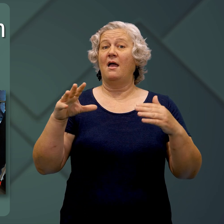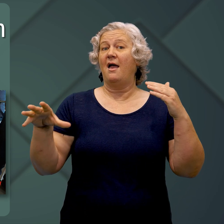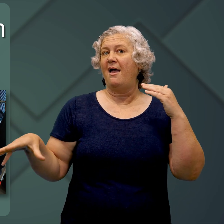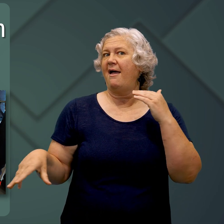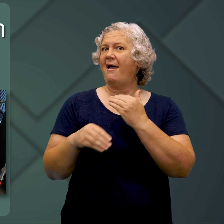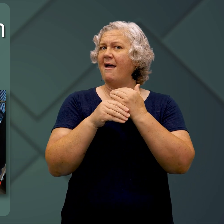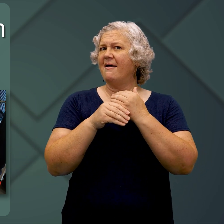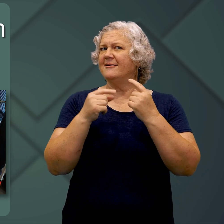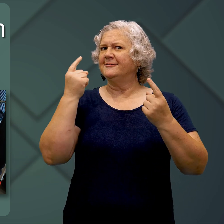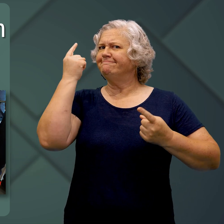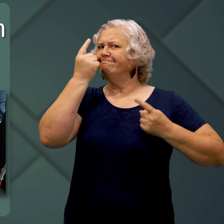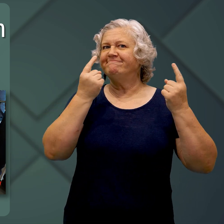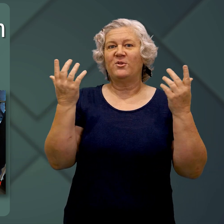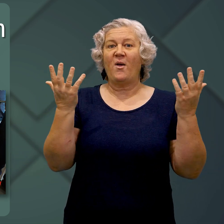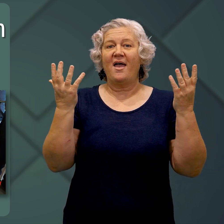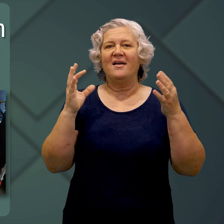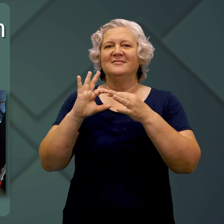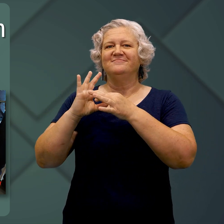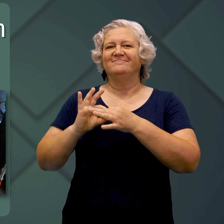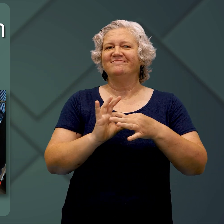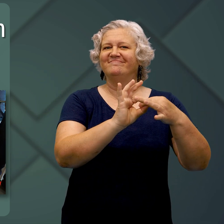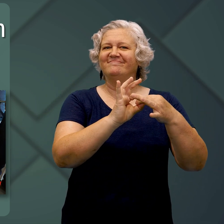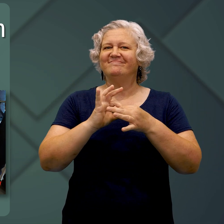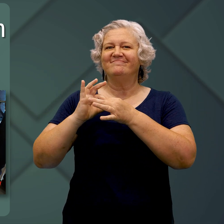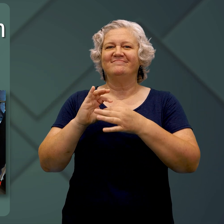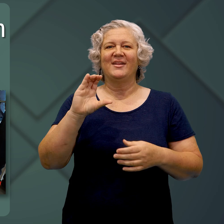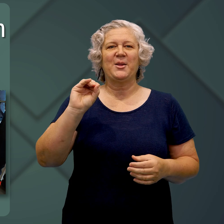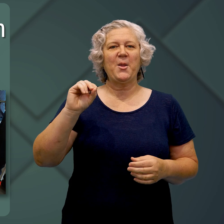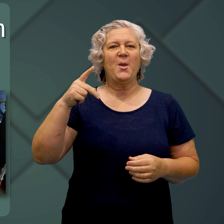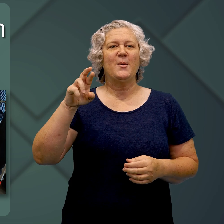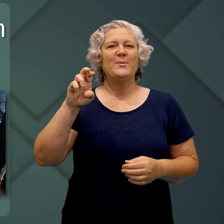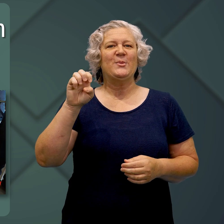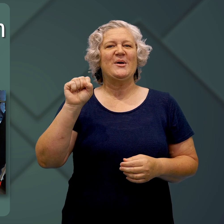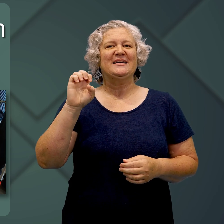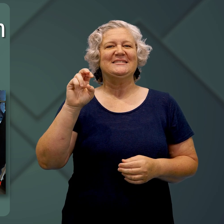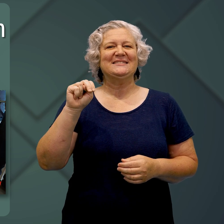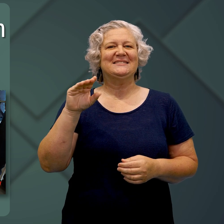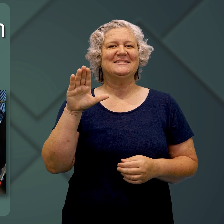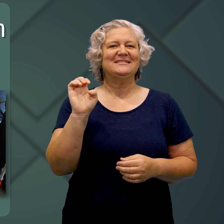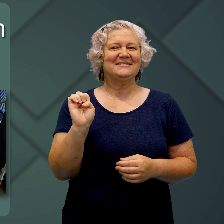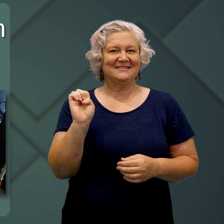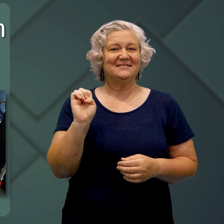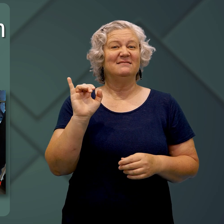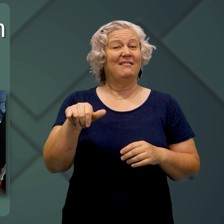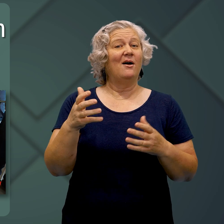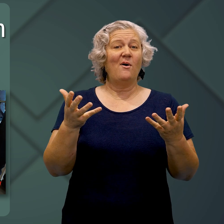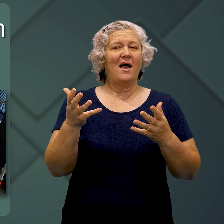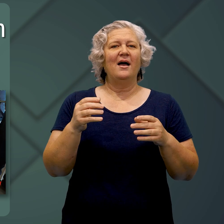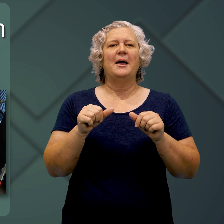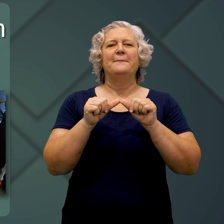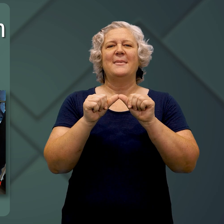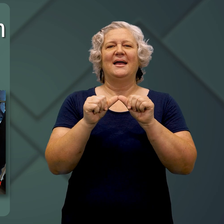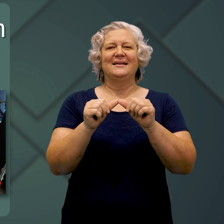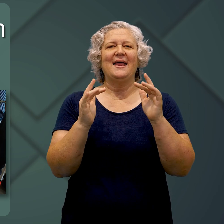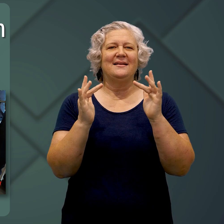A new consideration is something called co-presence. That's maintained